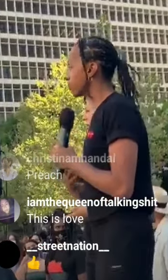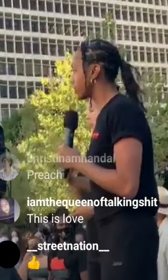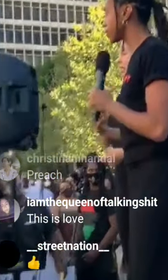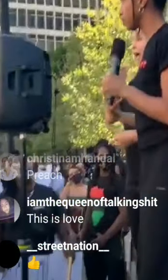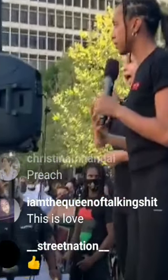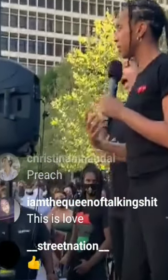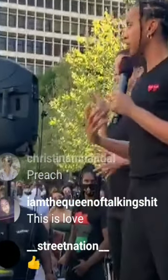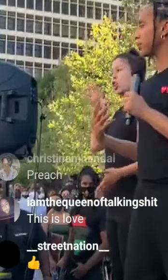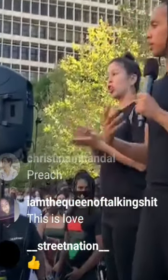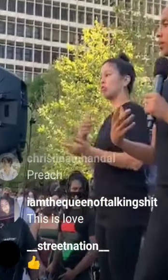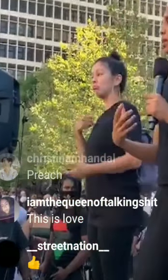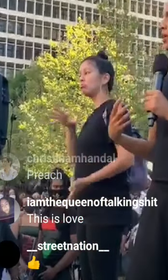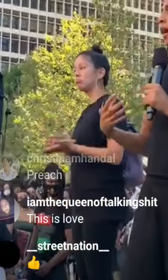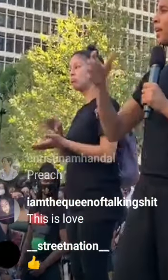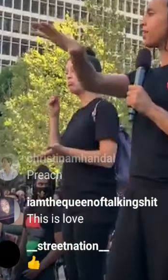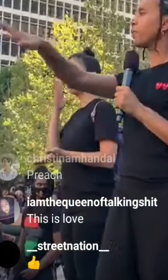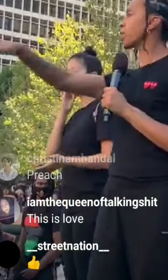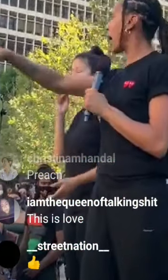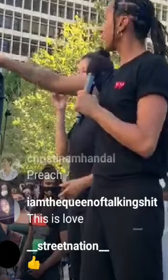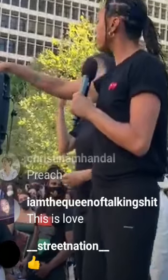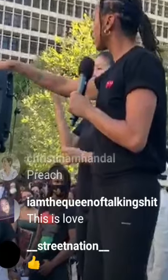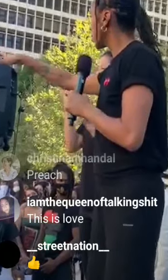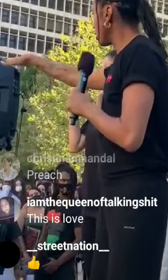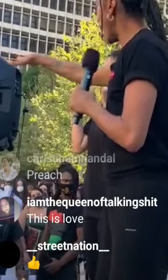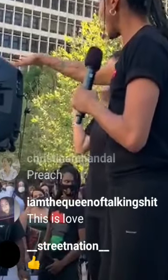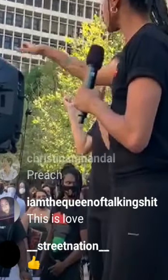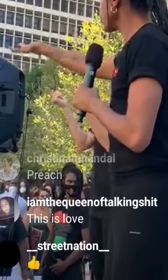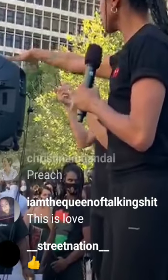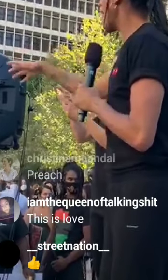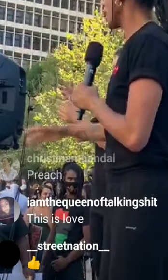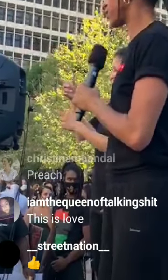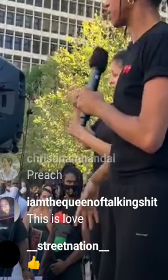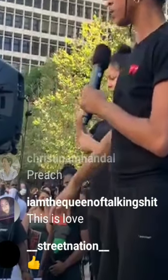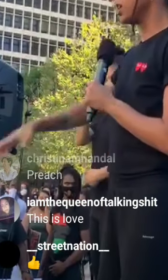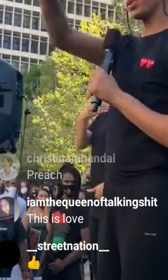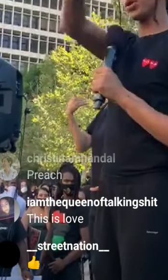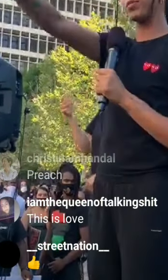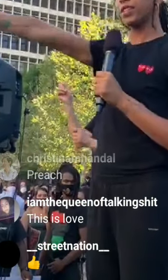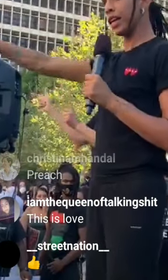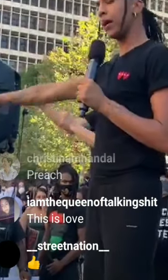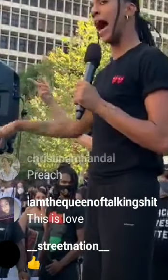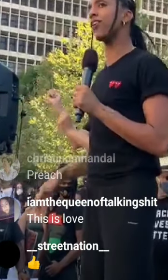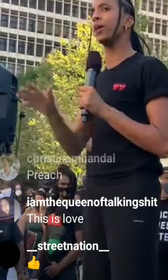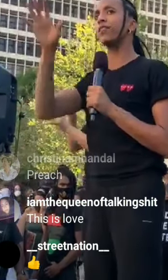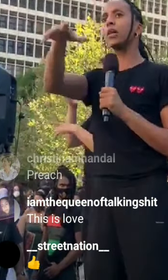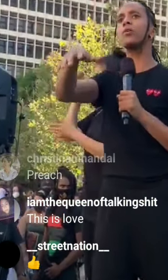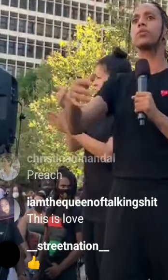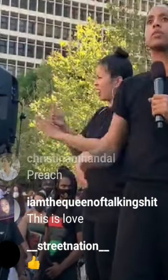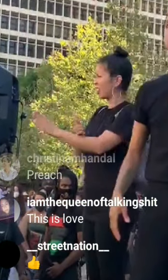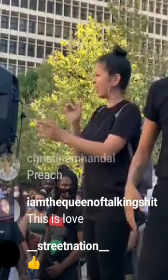Williams! Y'all gonna be singing that on the way home, on the way to church, when you're falling asleep at night.